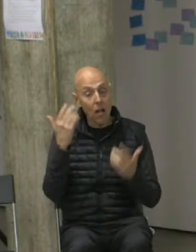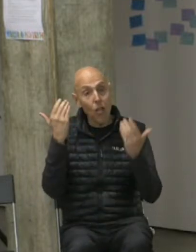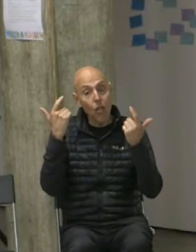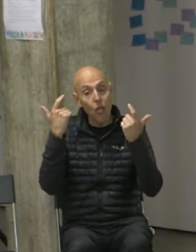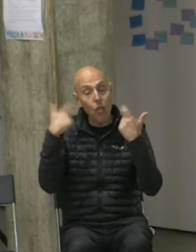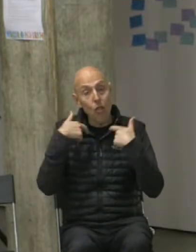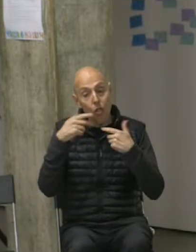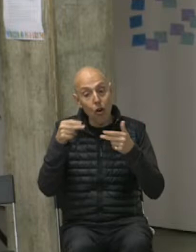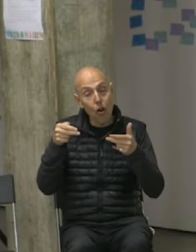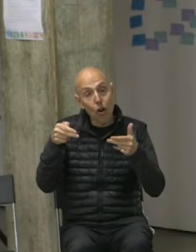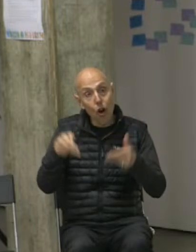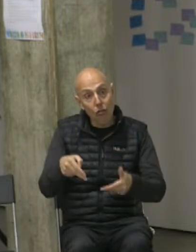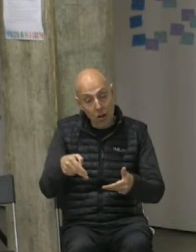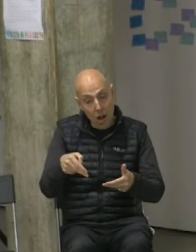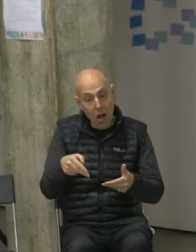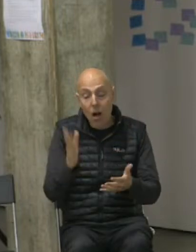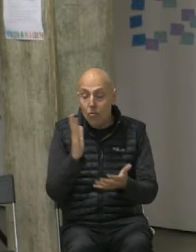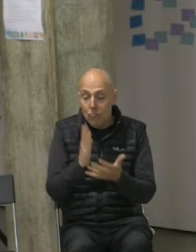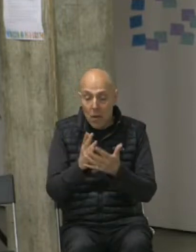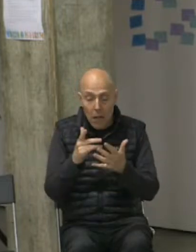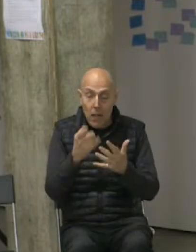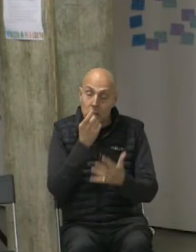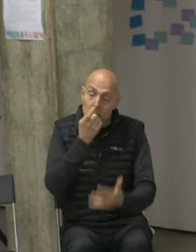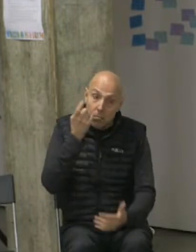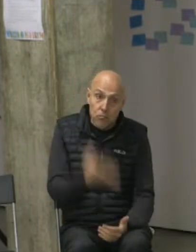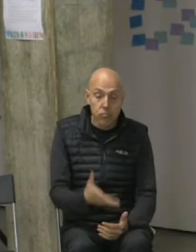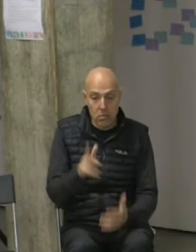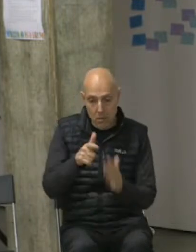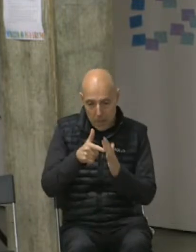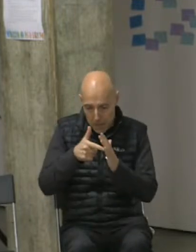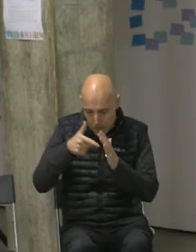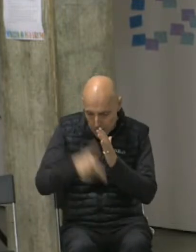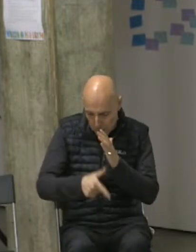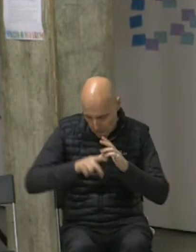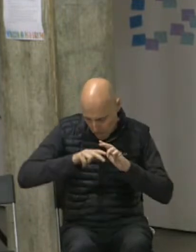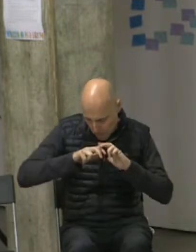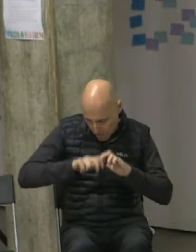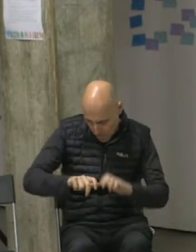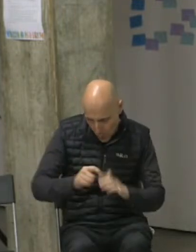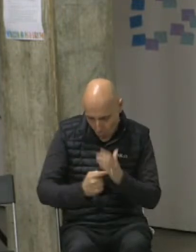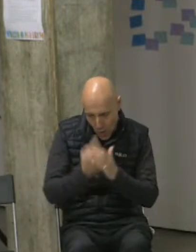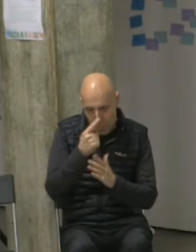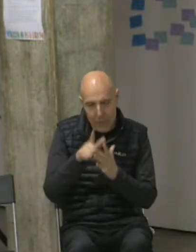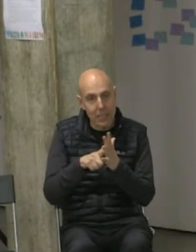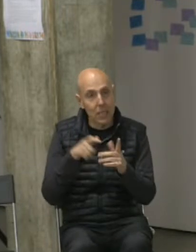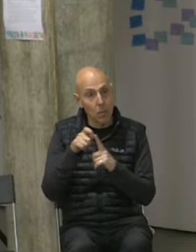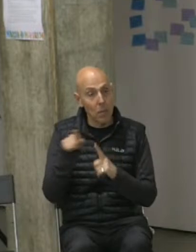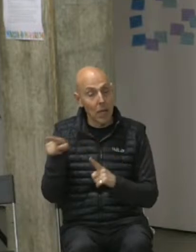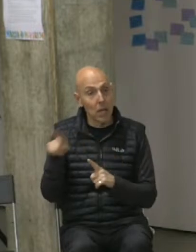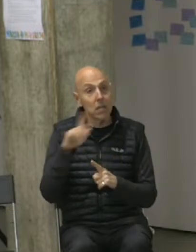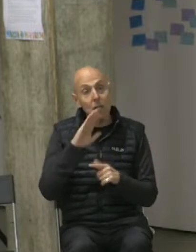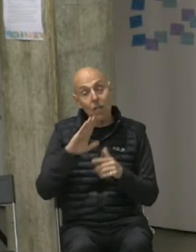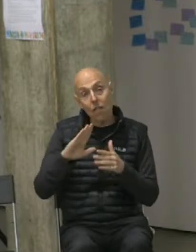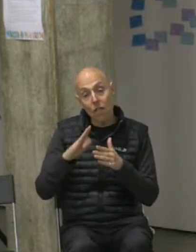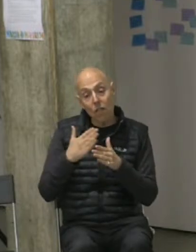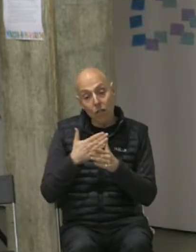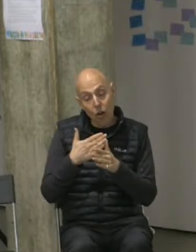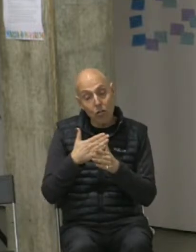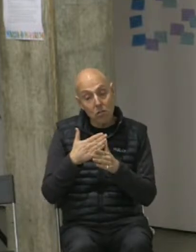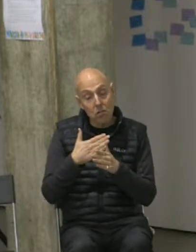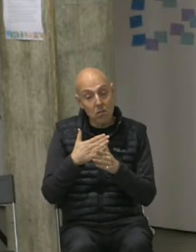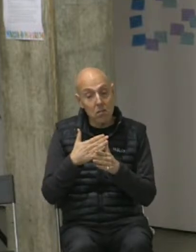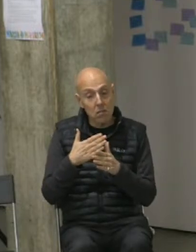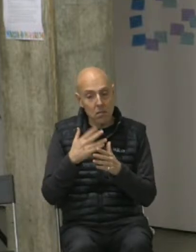really delved into the heart of what had happened with Capita and the DWP. So we had our first pre-inquest review